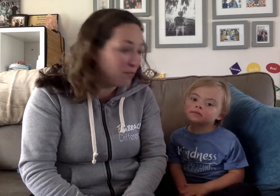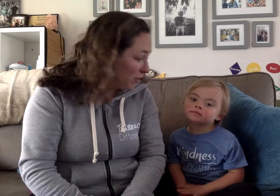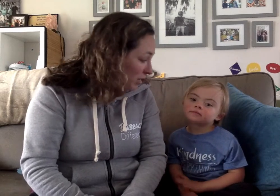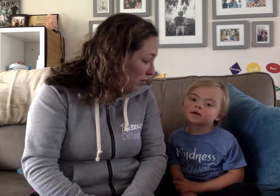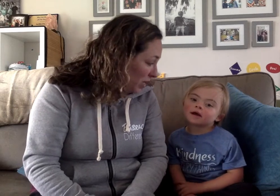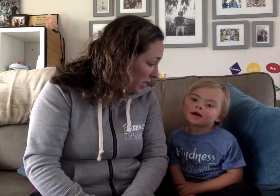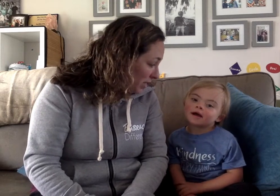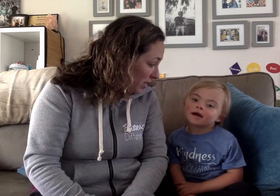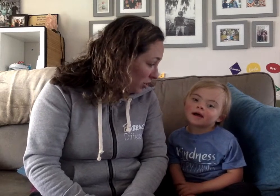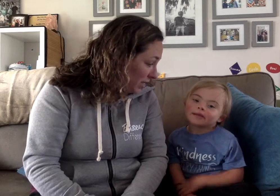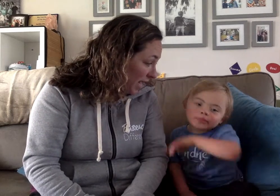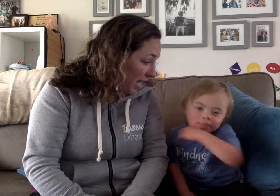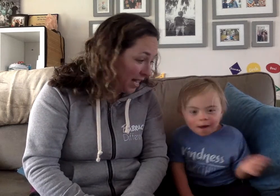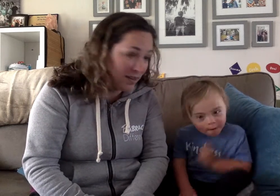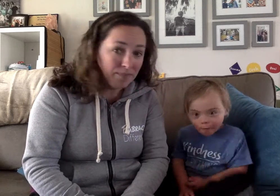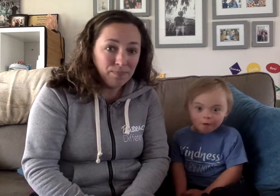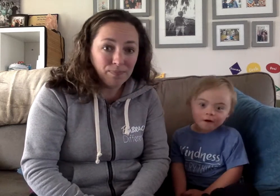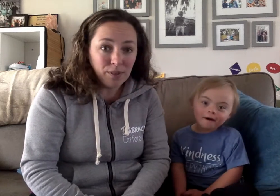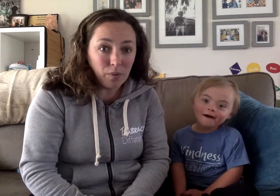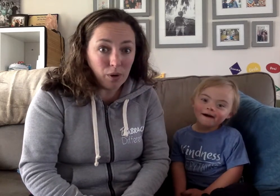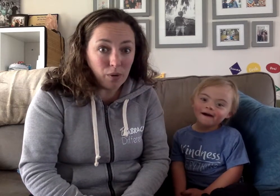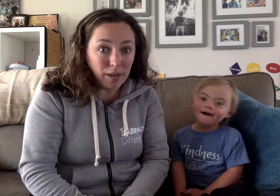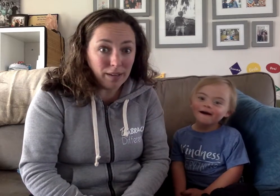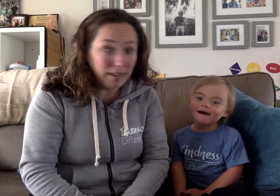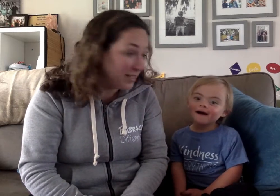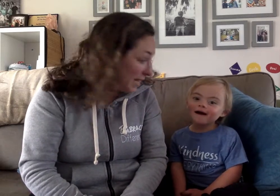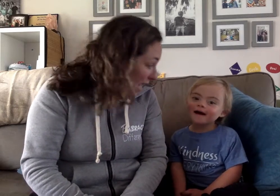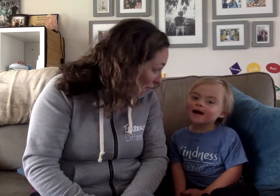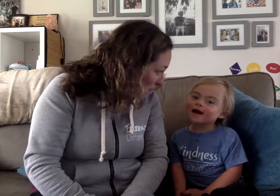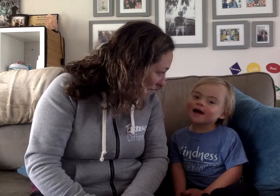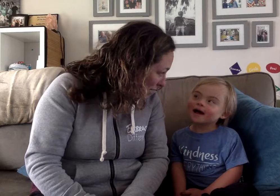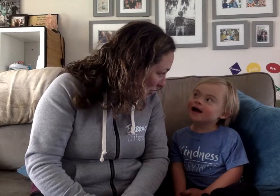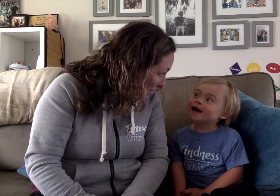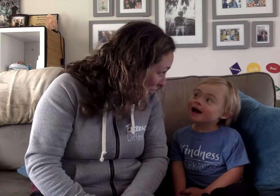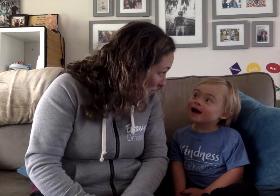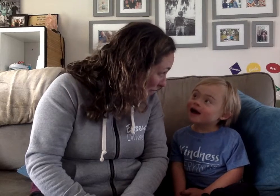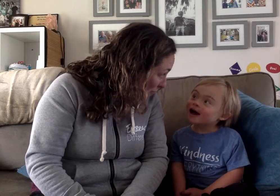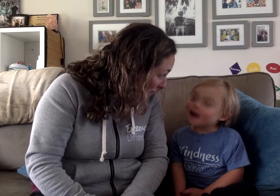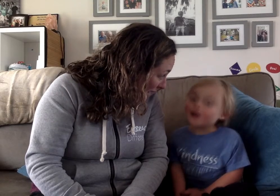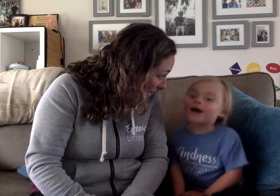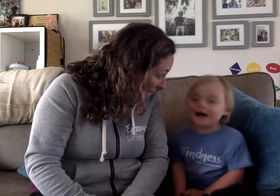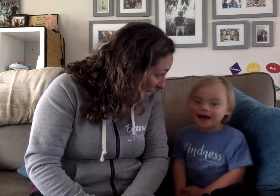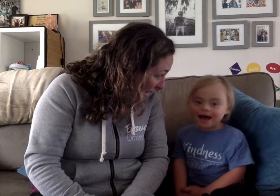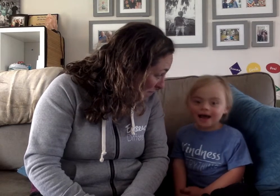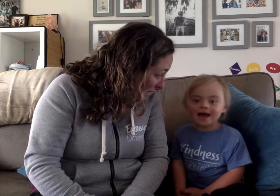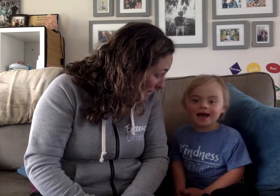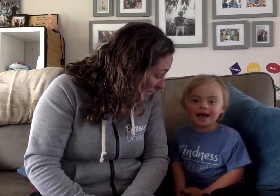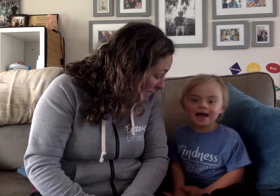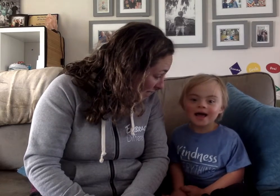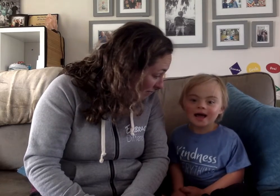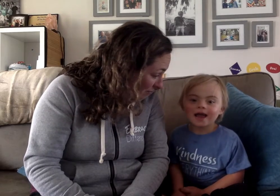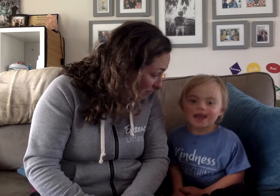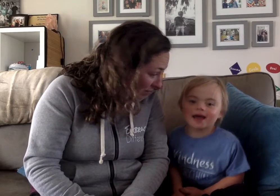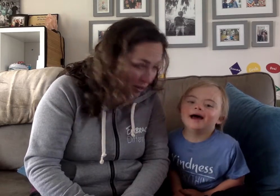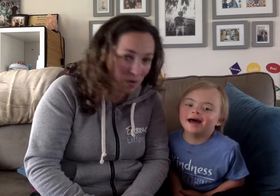first thing we're gonna teach today, real quick, is the alphabet. Should we teach him the alphabet? Yeah. A, B, C, D? Yeah.